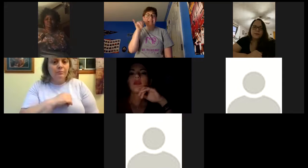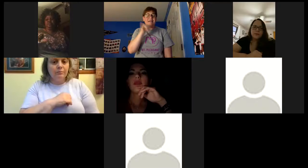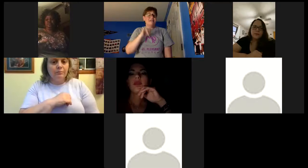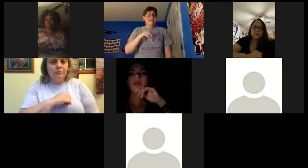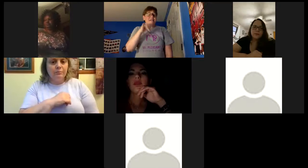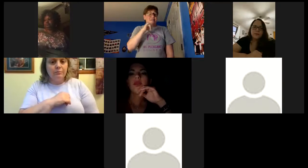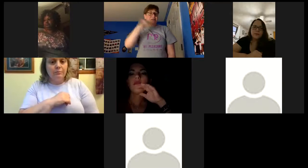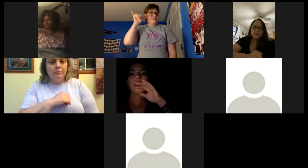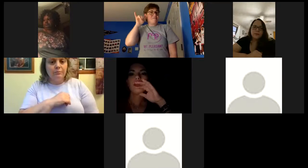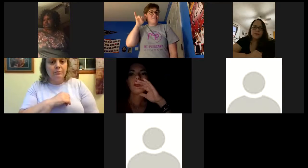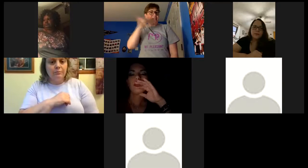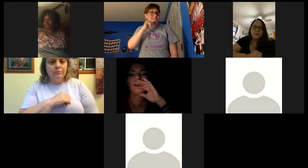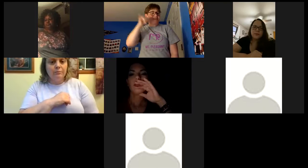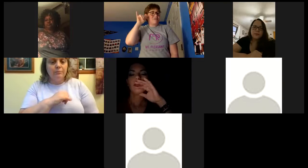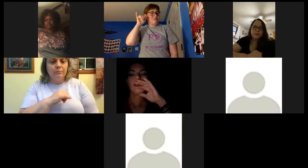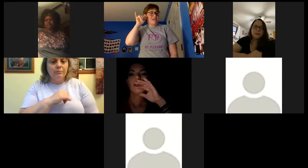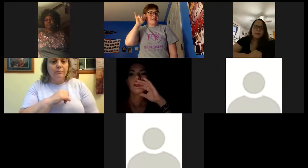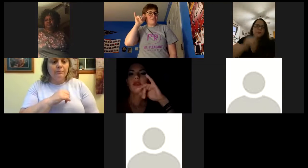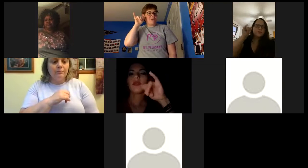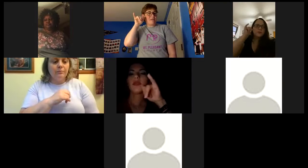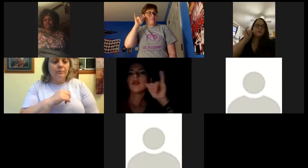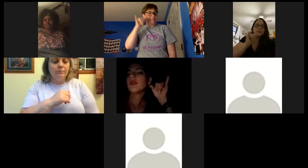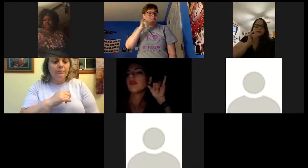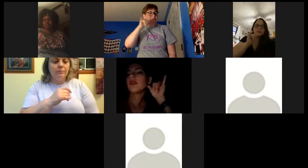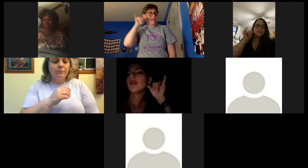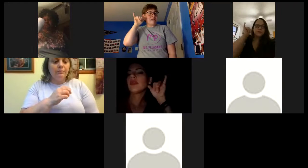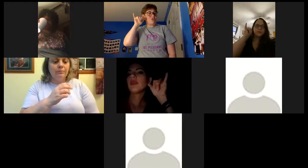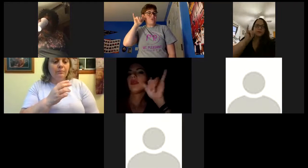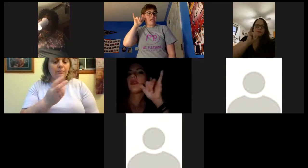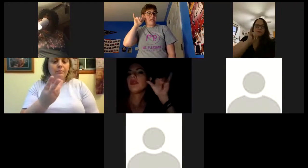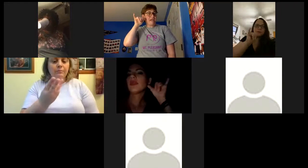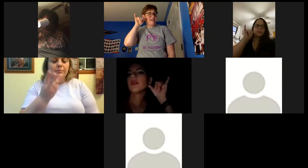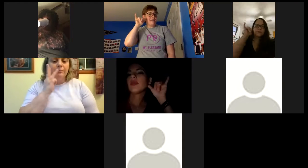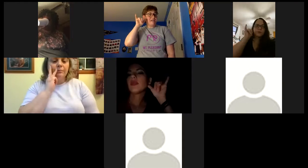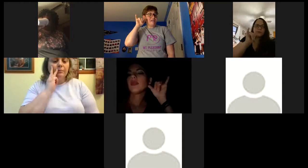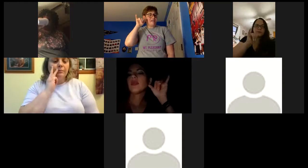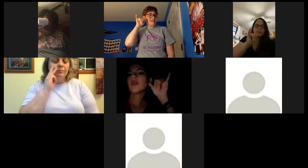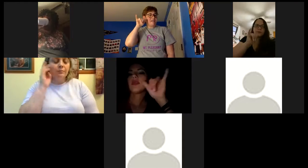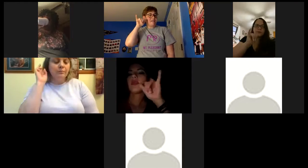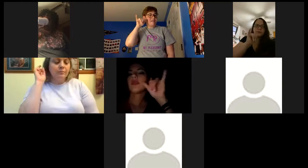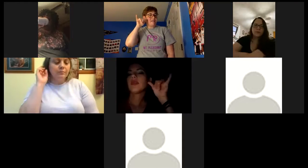it. But anyways, so yes, so we got yesterday. So we got yesterday,